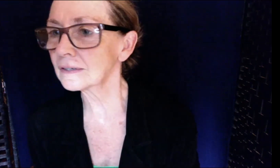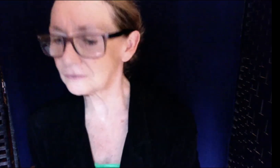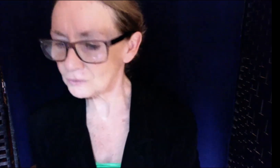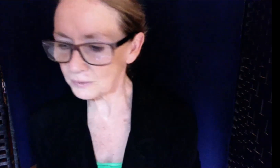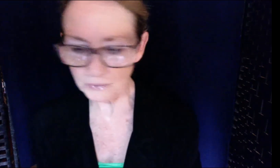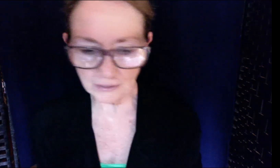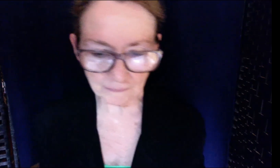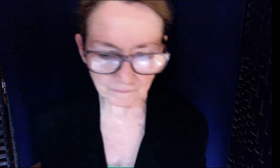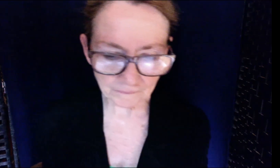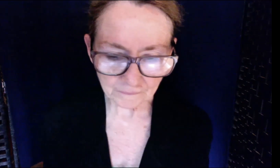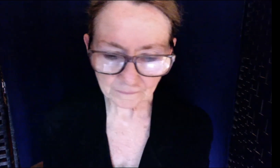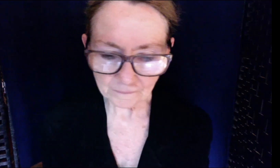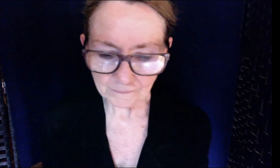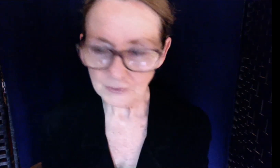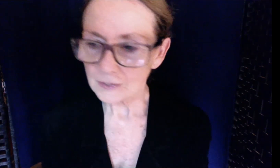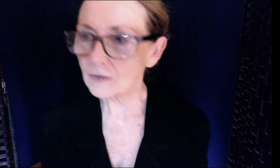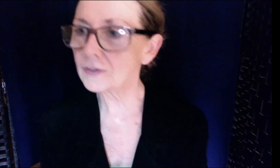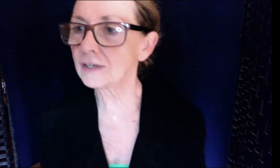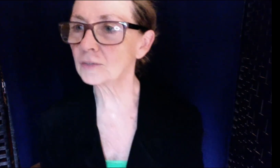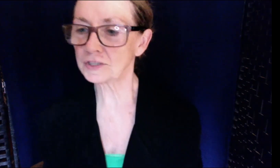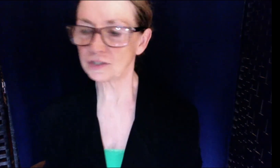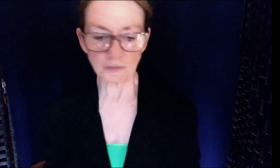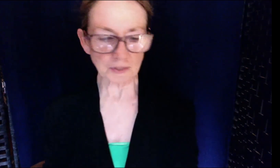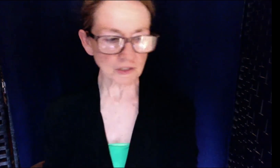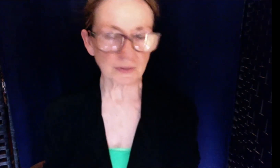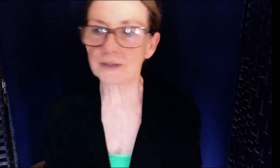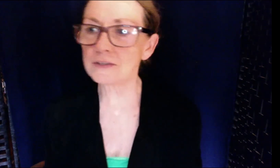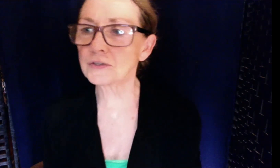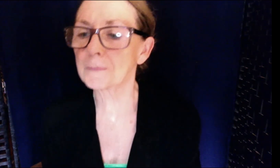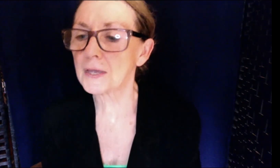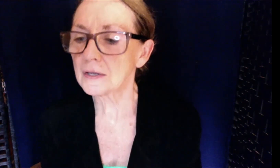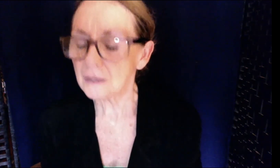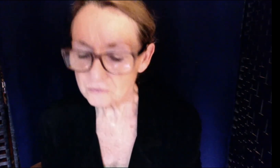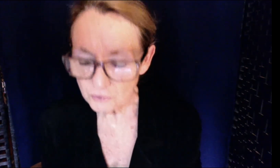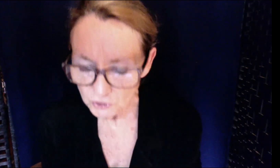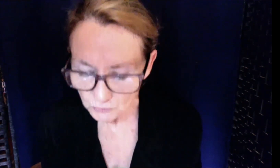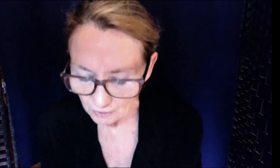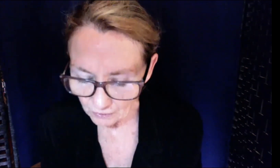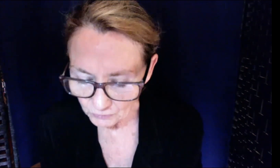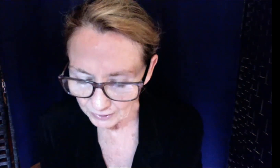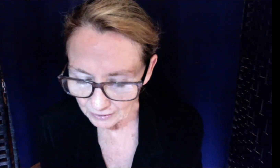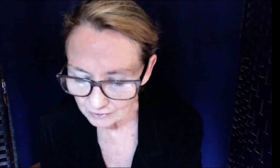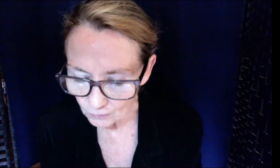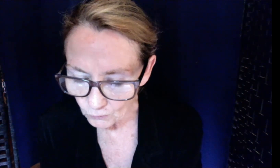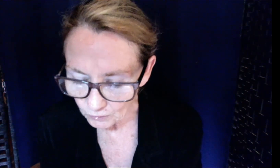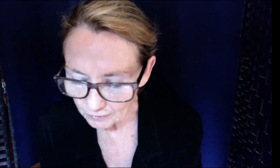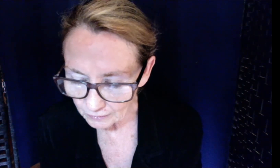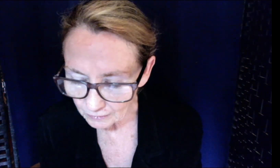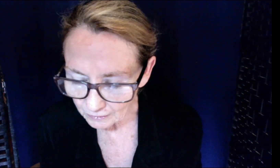you went away. I'm not away. I'm Okay, here. your picture went away. That's okay. Virtual all the way or